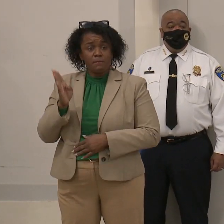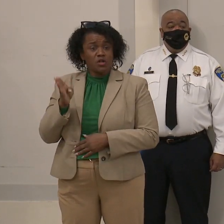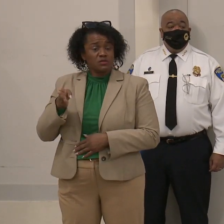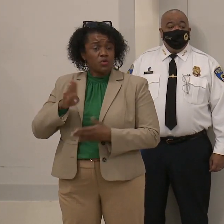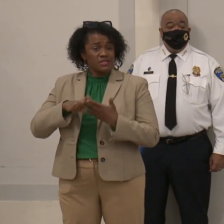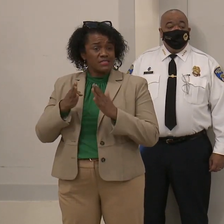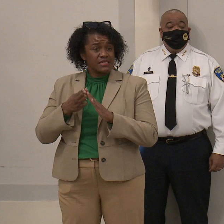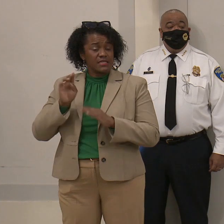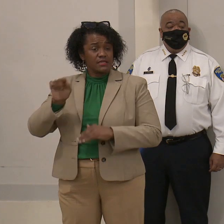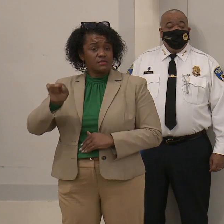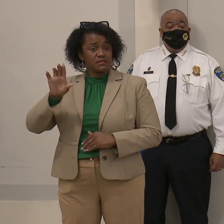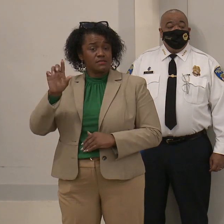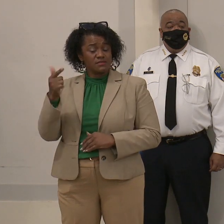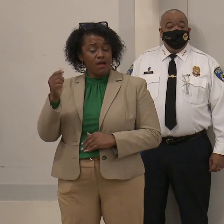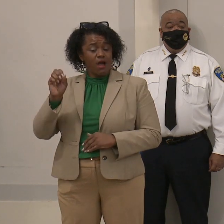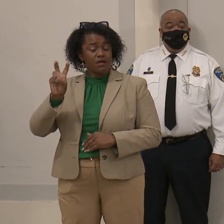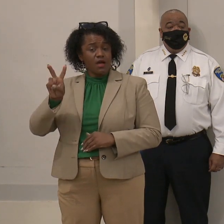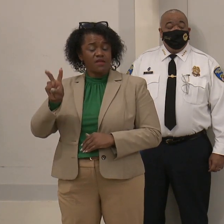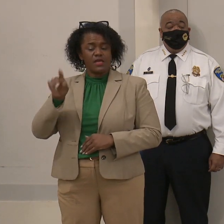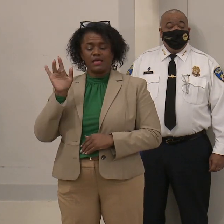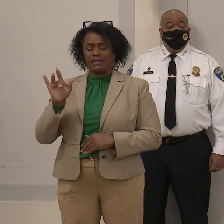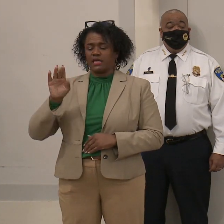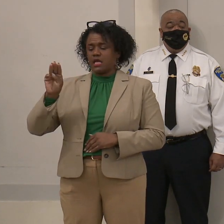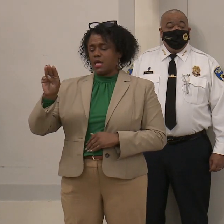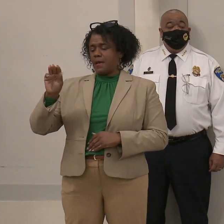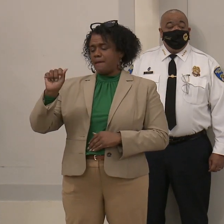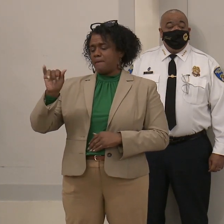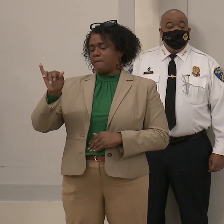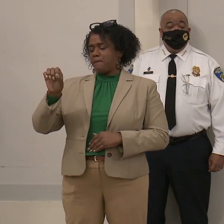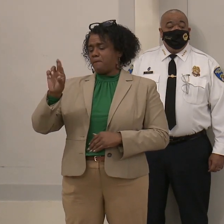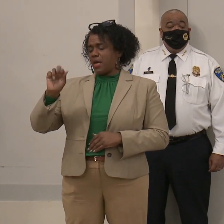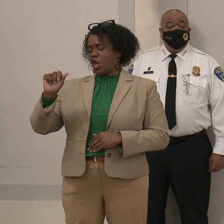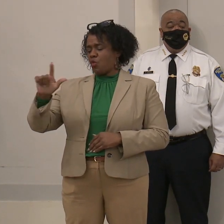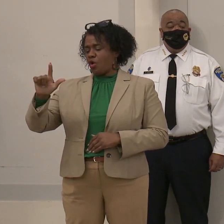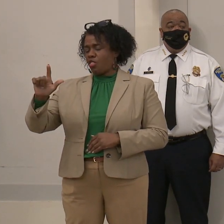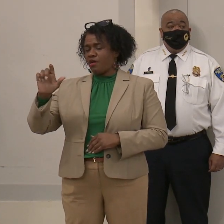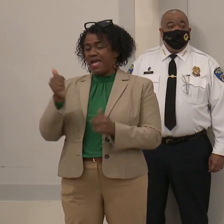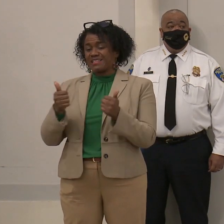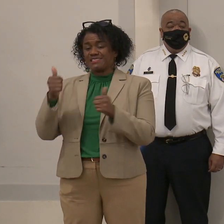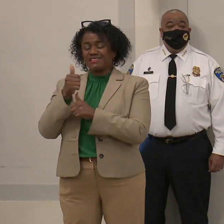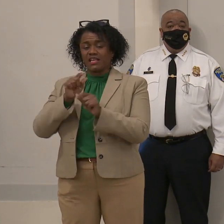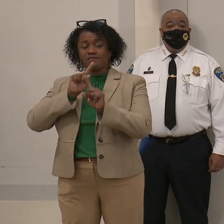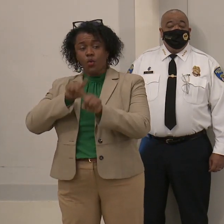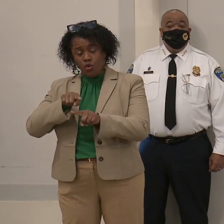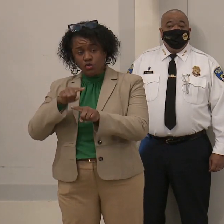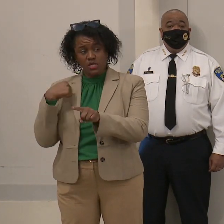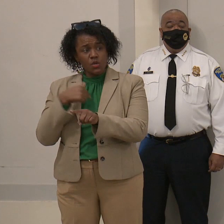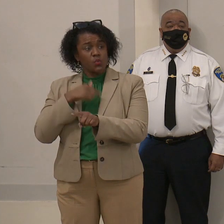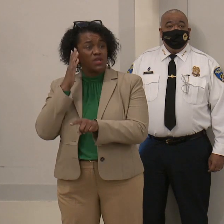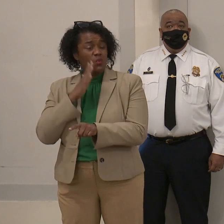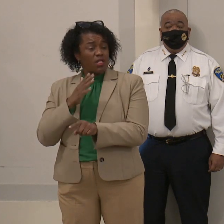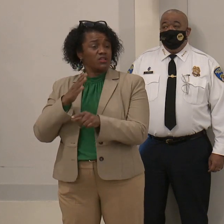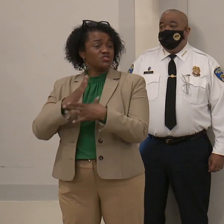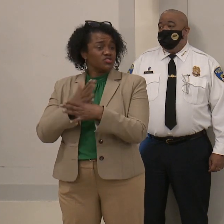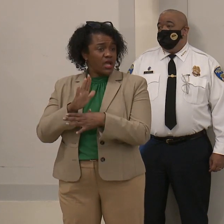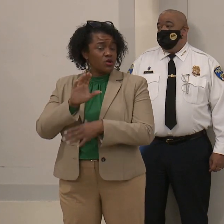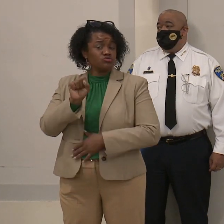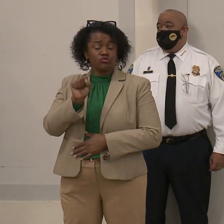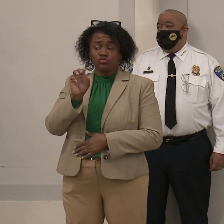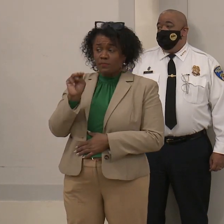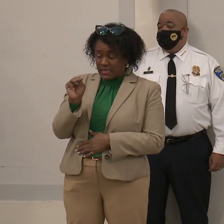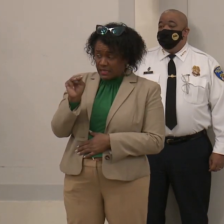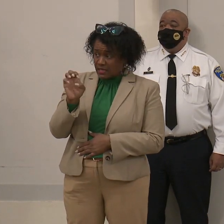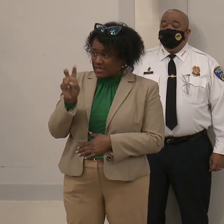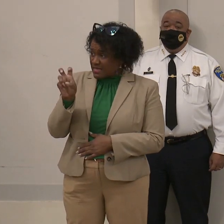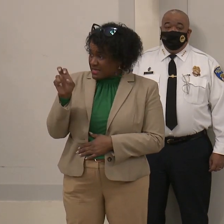baltimorecity.gov and click mayoral executive orders. We will also continue to share details and updates on social media.